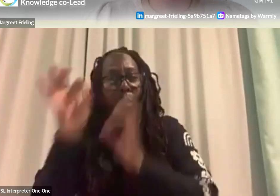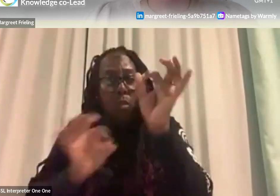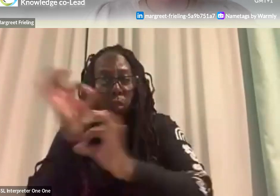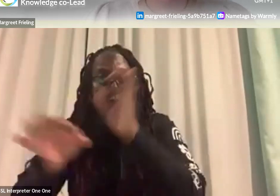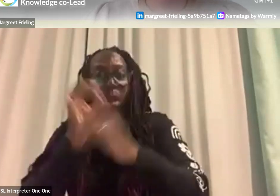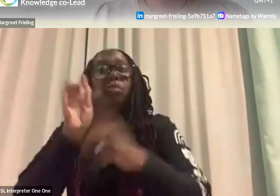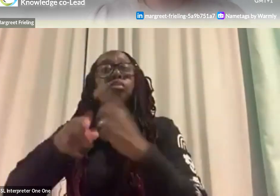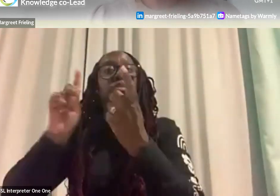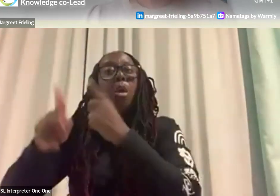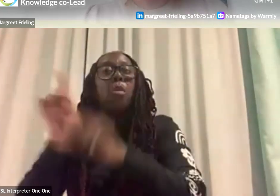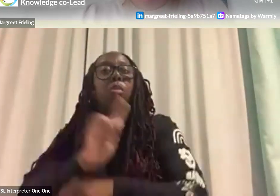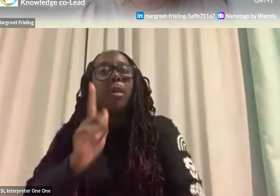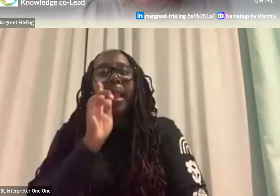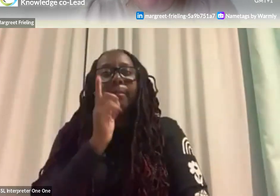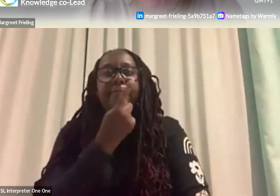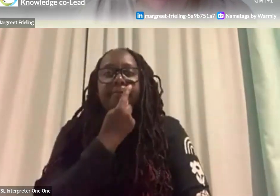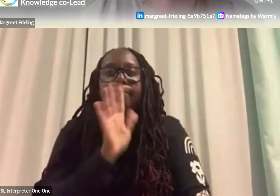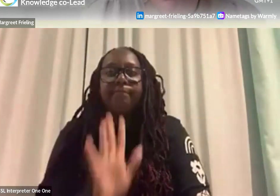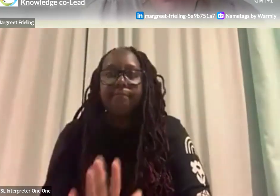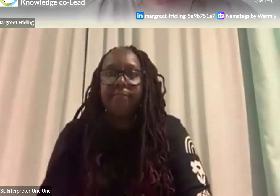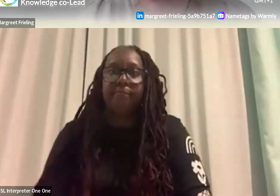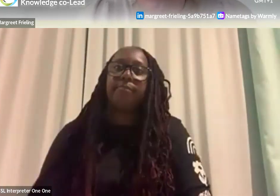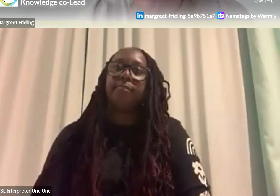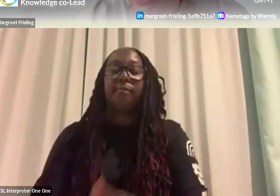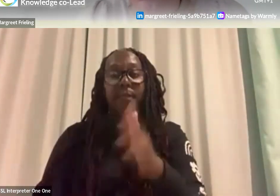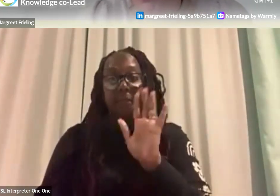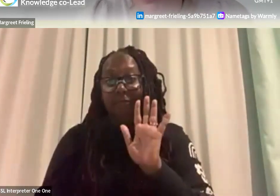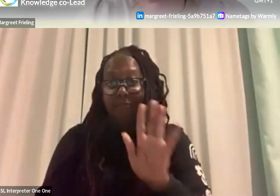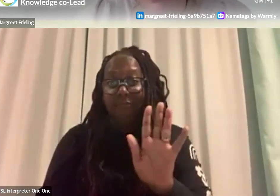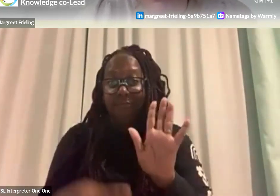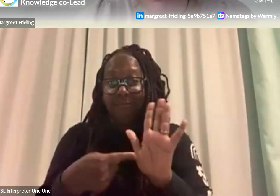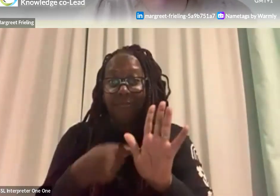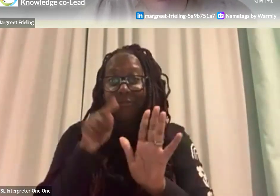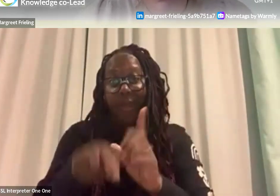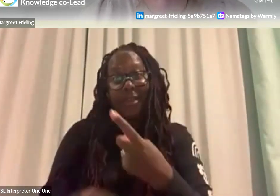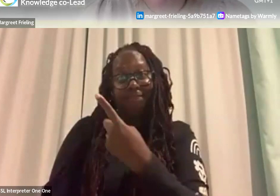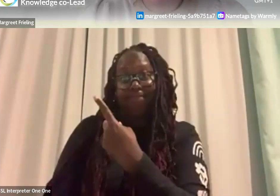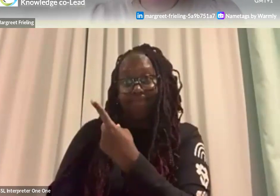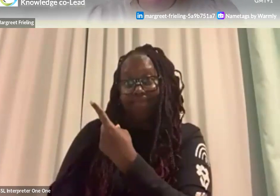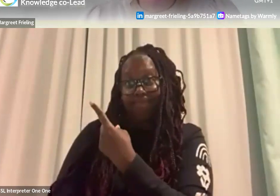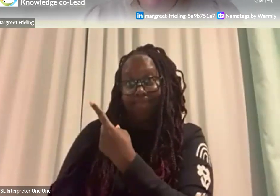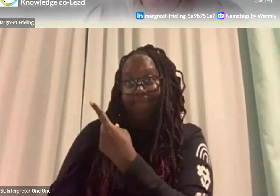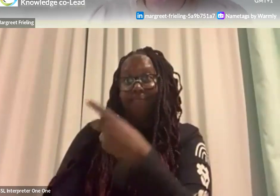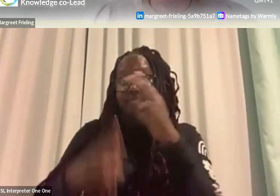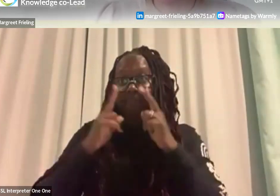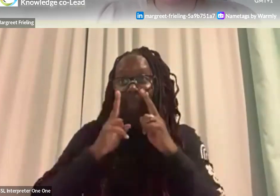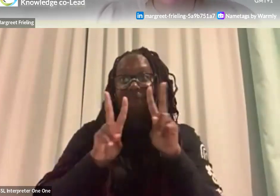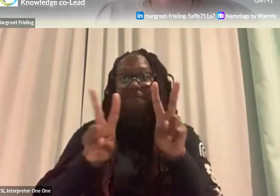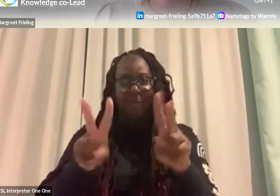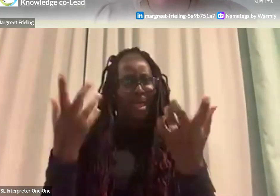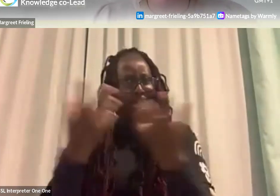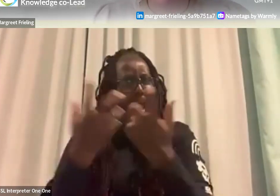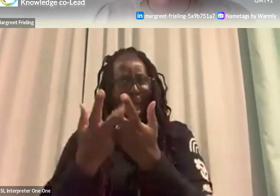based on evidence. Then in module 5, we got into co-creating a well-being economy vision. So how to work